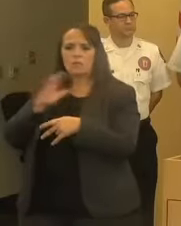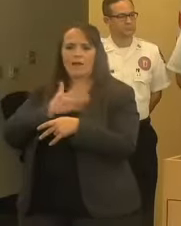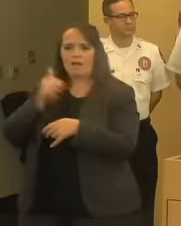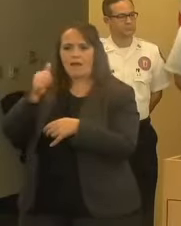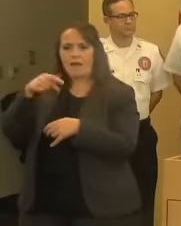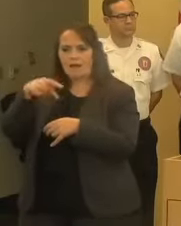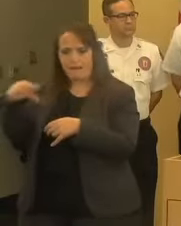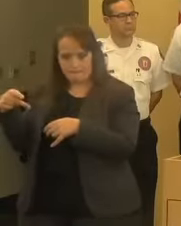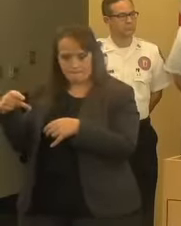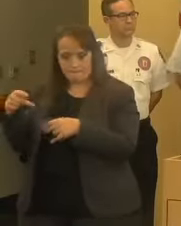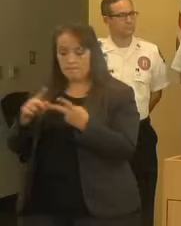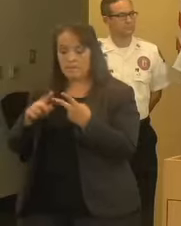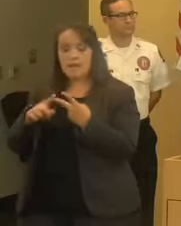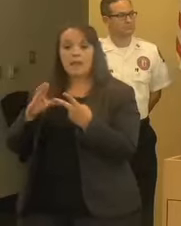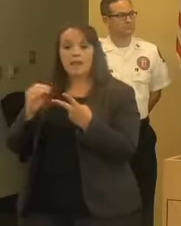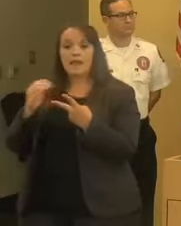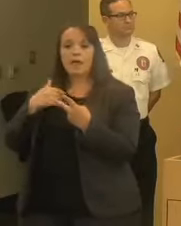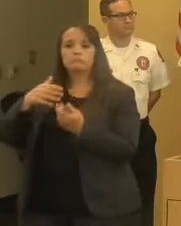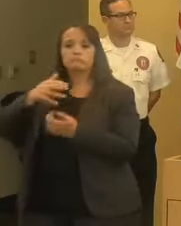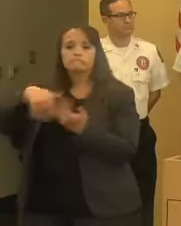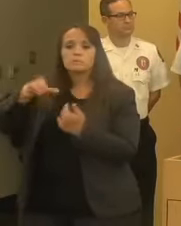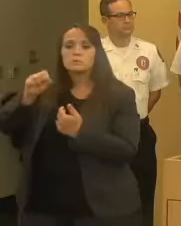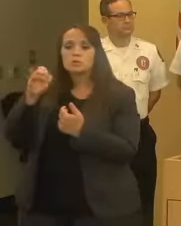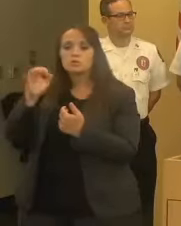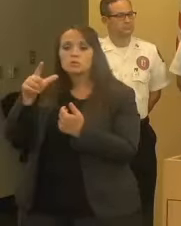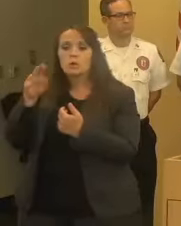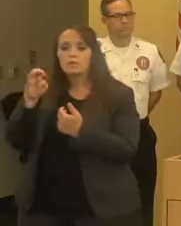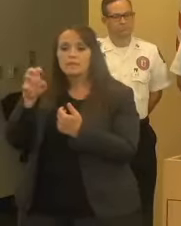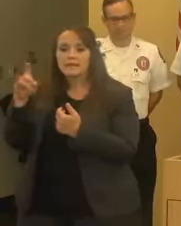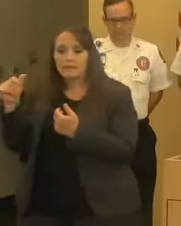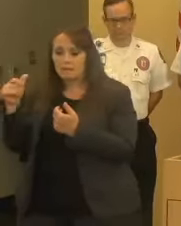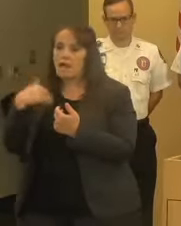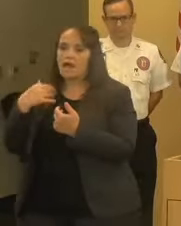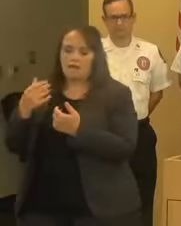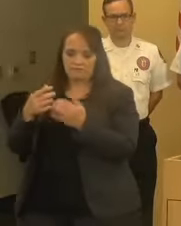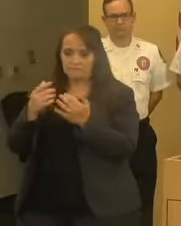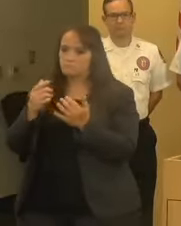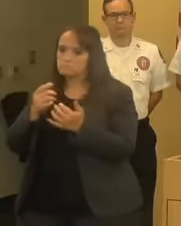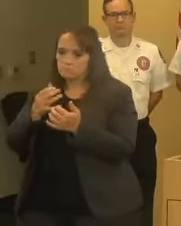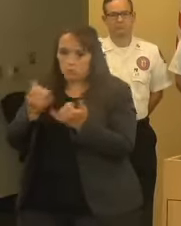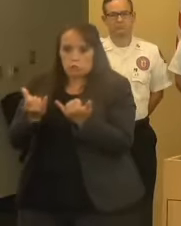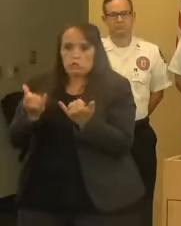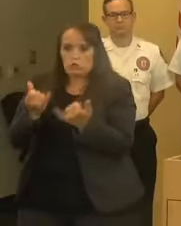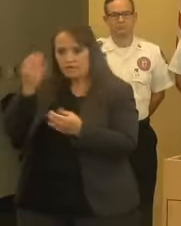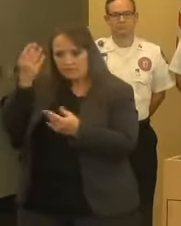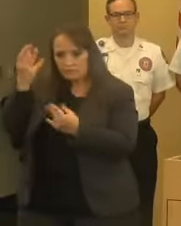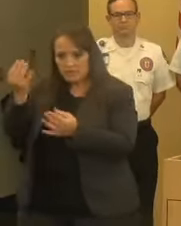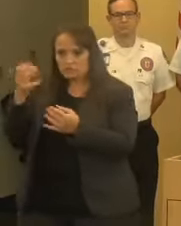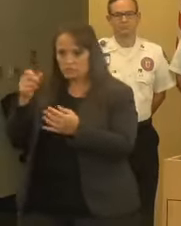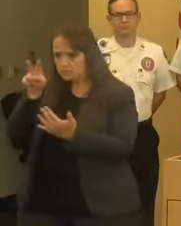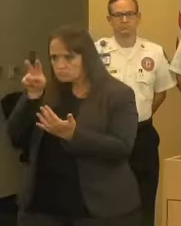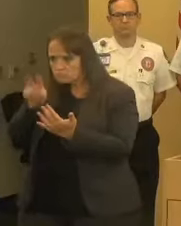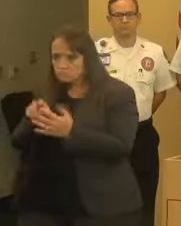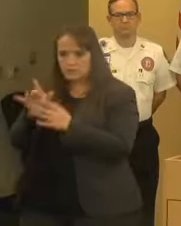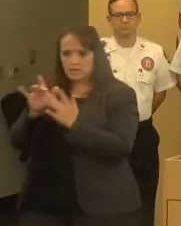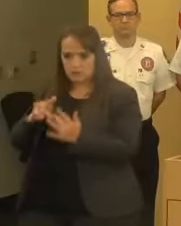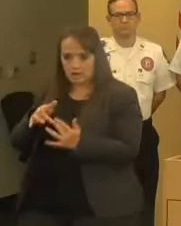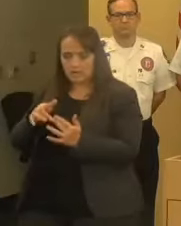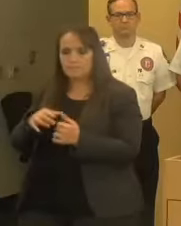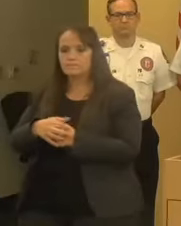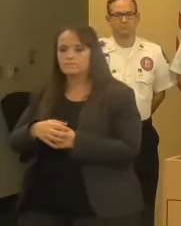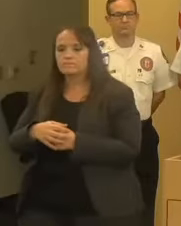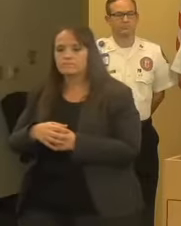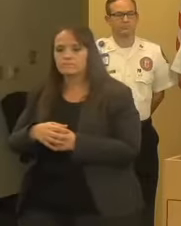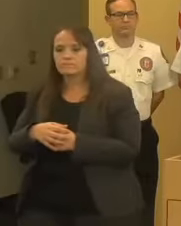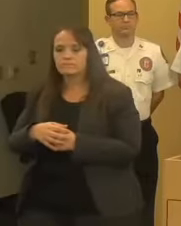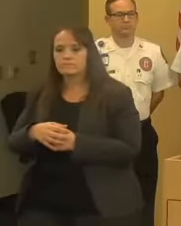Police Department social media pages are other good sources for current and accurate information, as well as contacting us and sharing